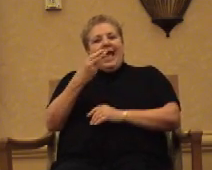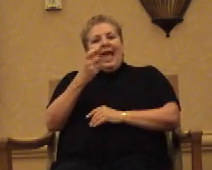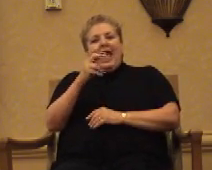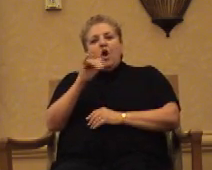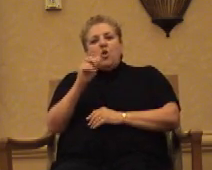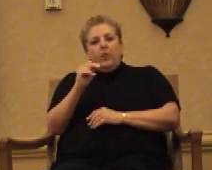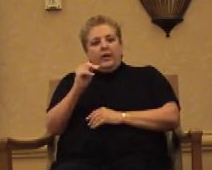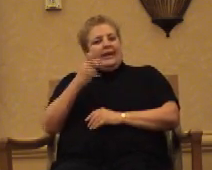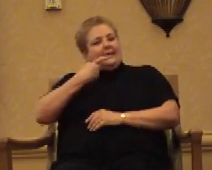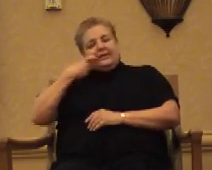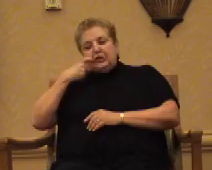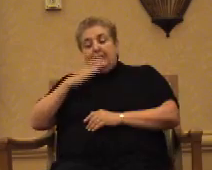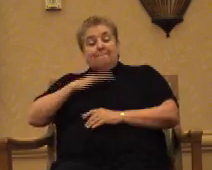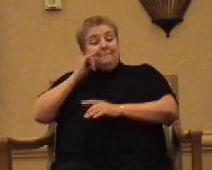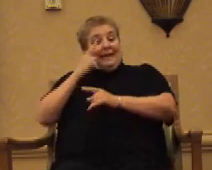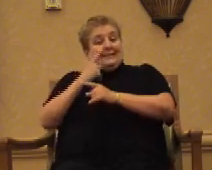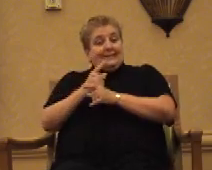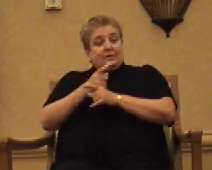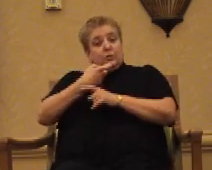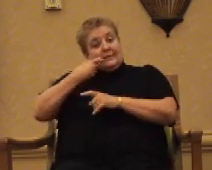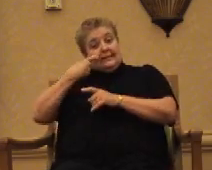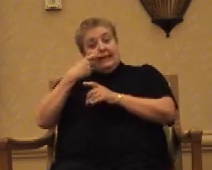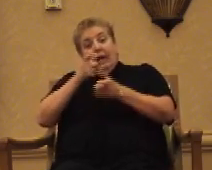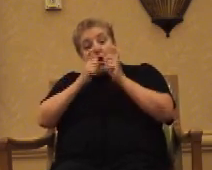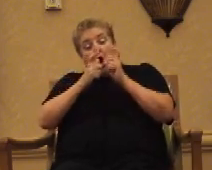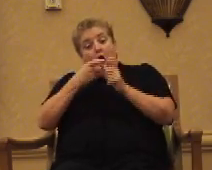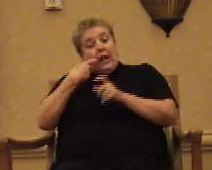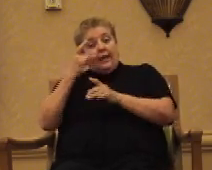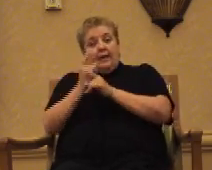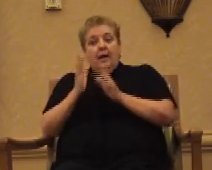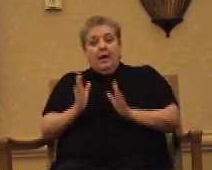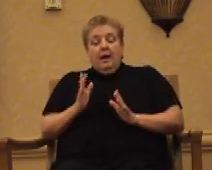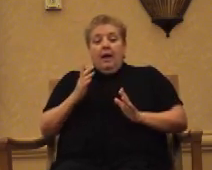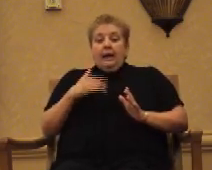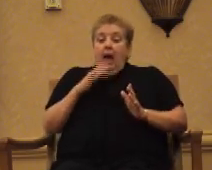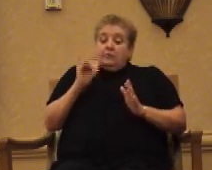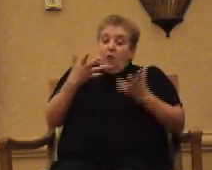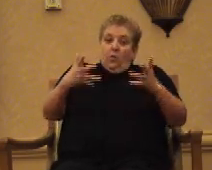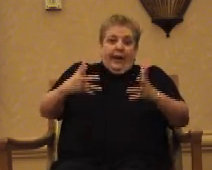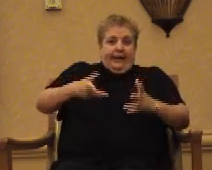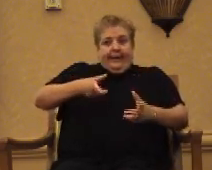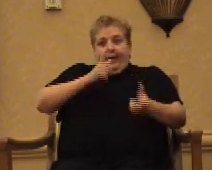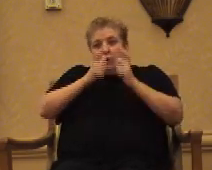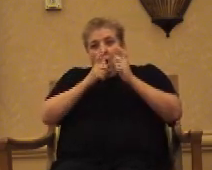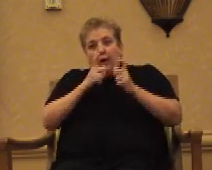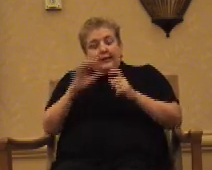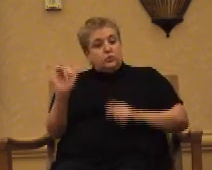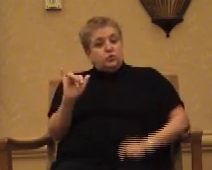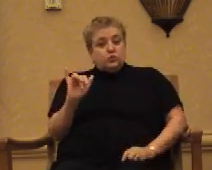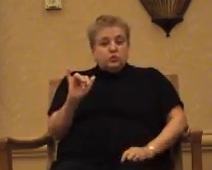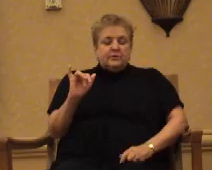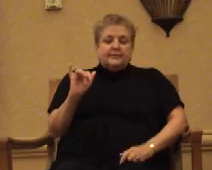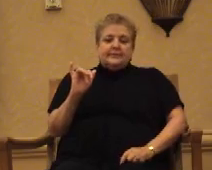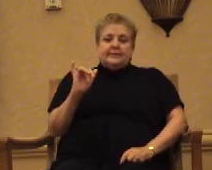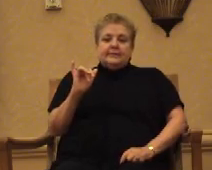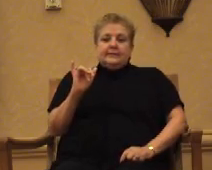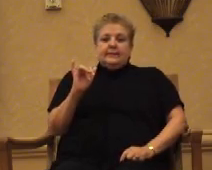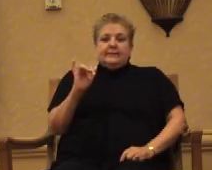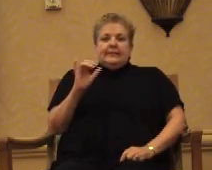alcoholic. I was turning into, I was an alcoholic at that time and just drinking. And for some reason,